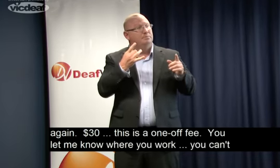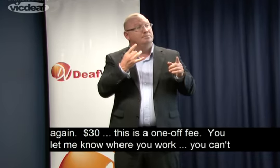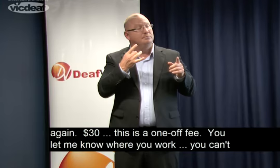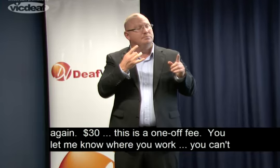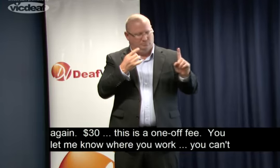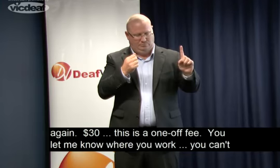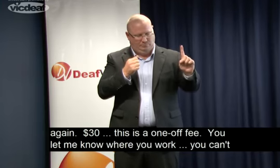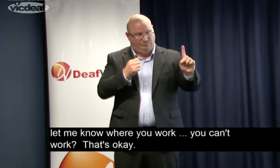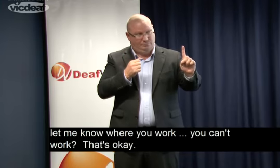member.